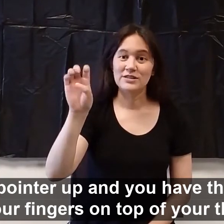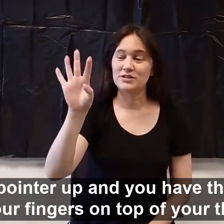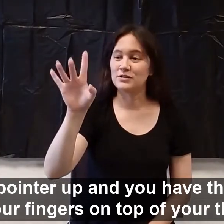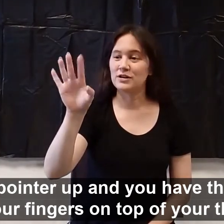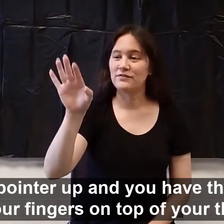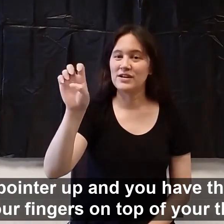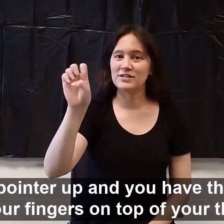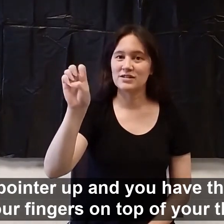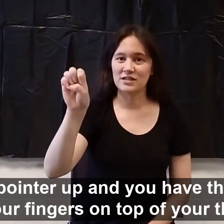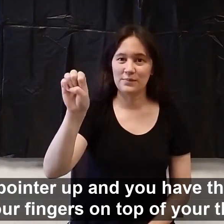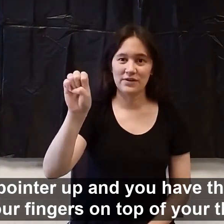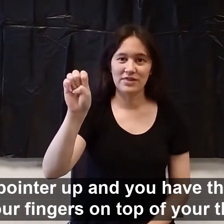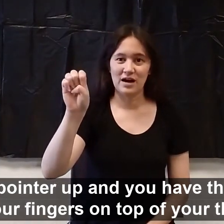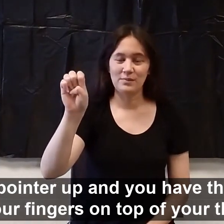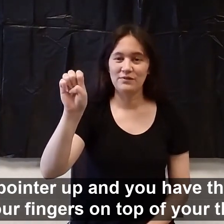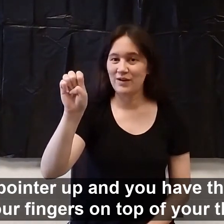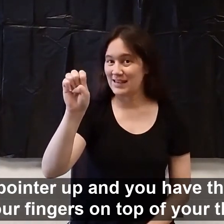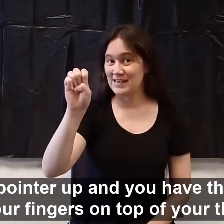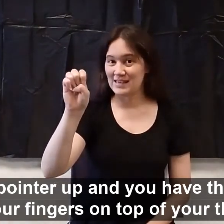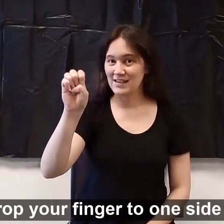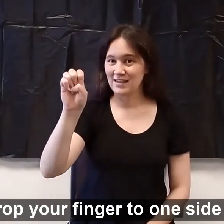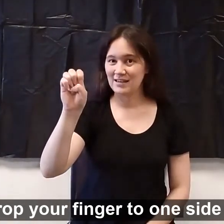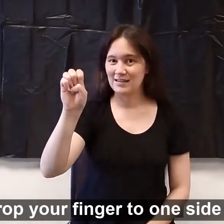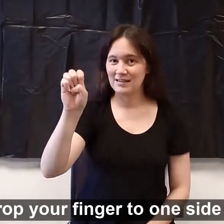Rest your fingers on top of your thumb for E,